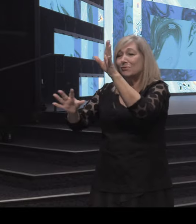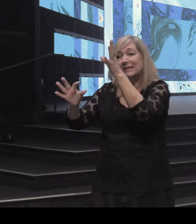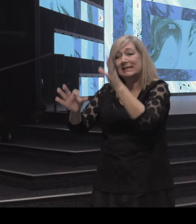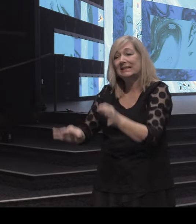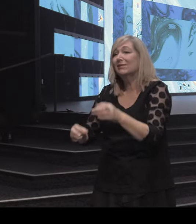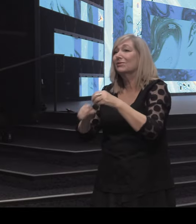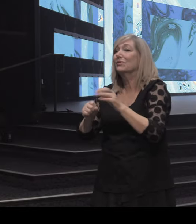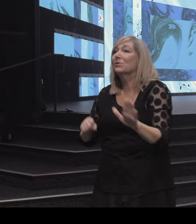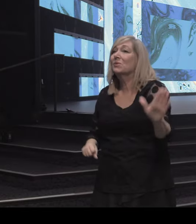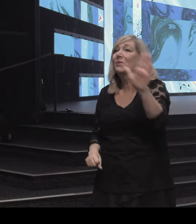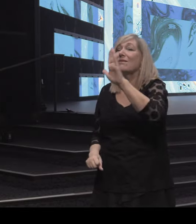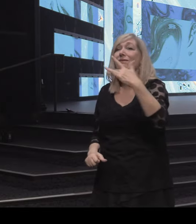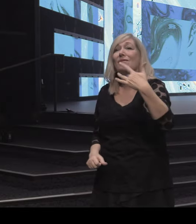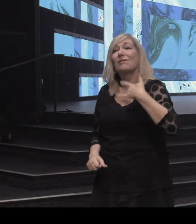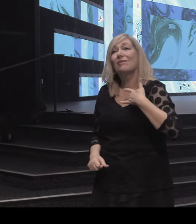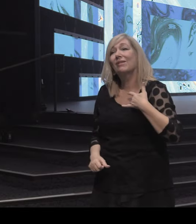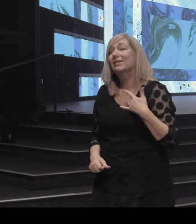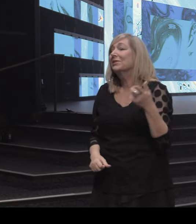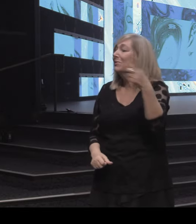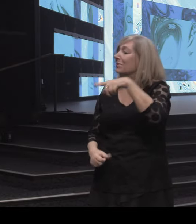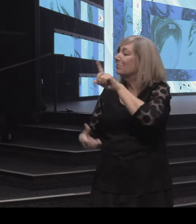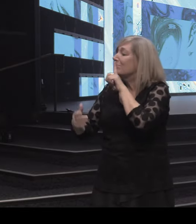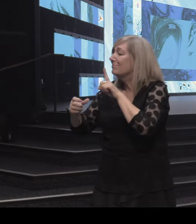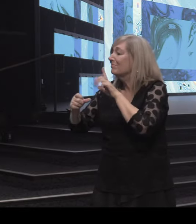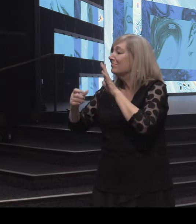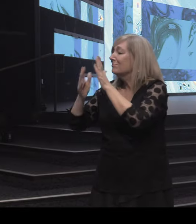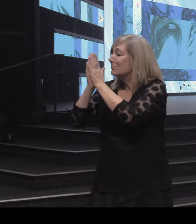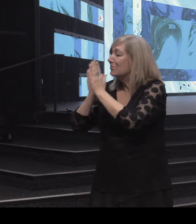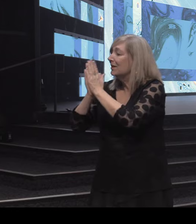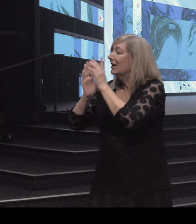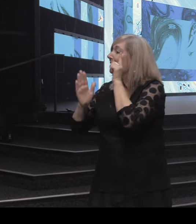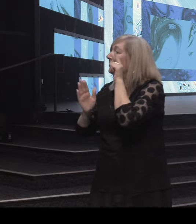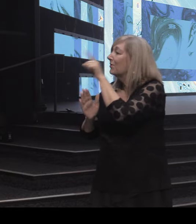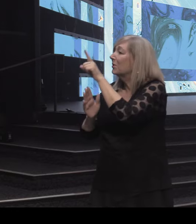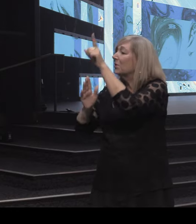your heart. And let me just pray for you right now as you